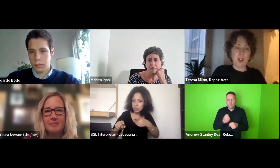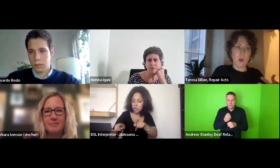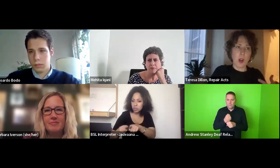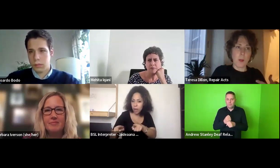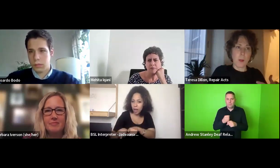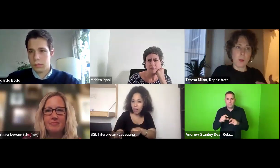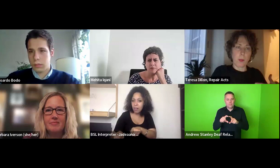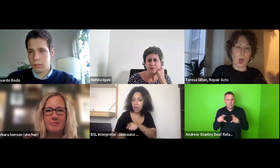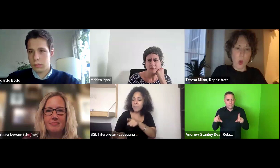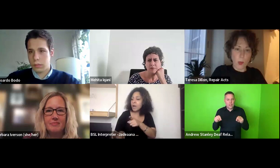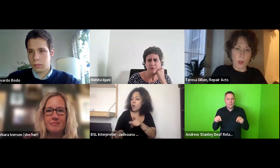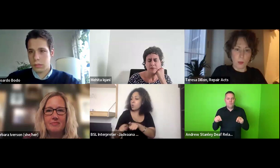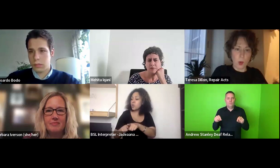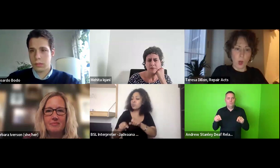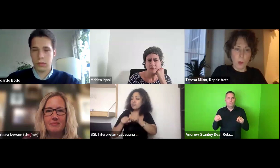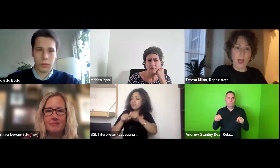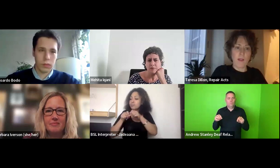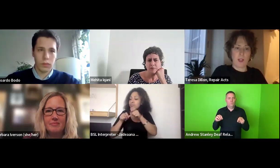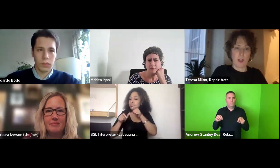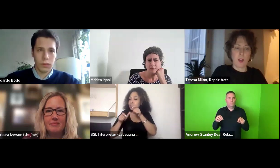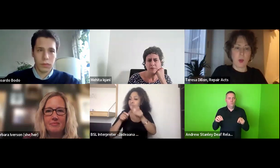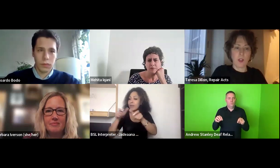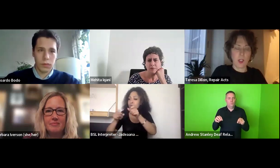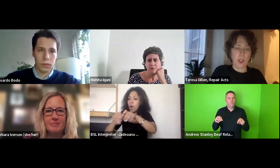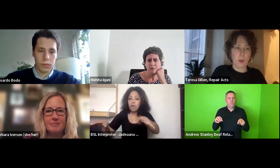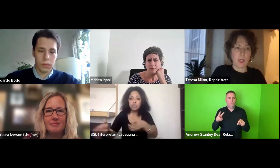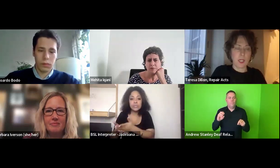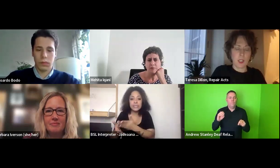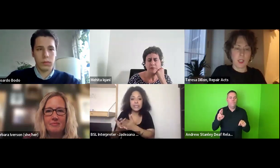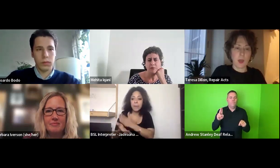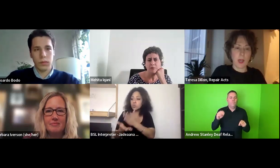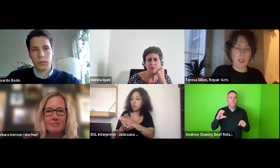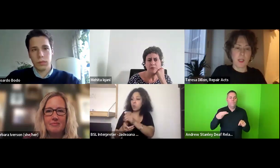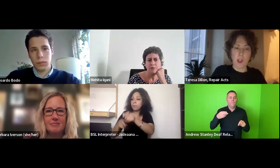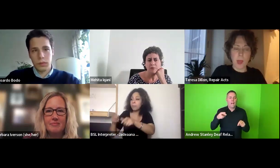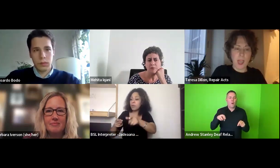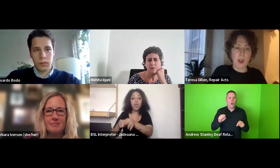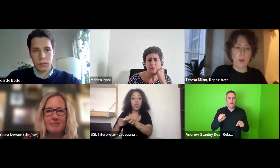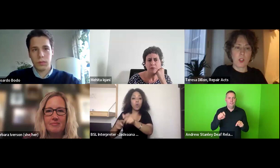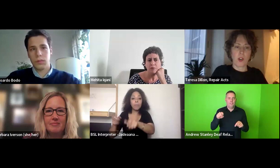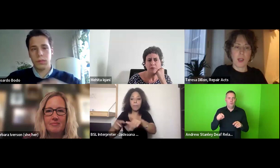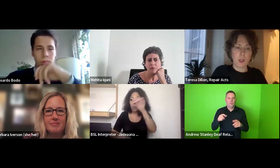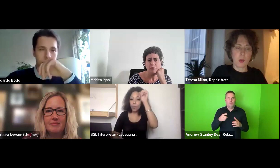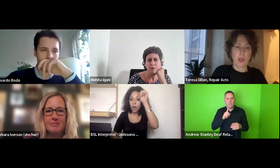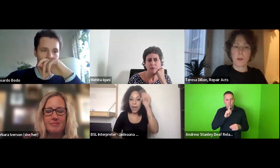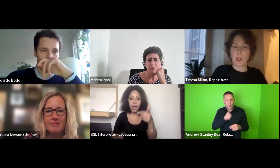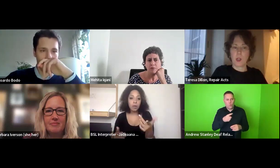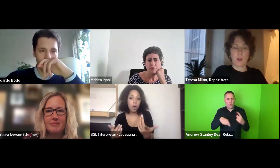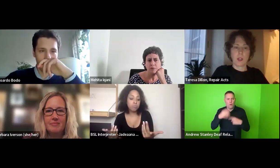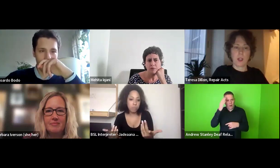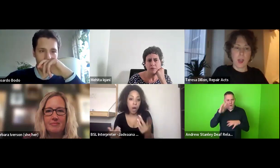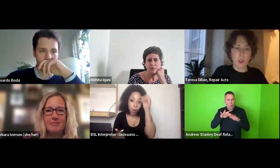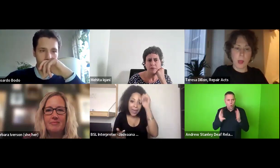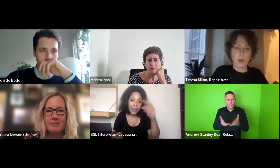think, on a more global level, I think one of the things that we can start to think about is, if I'm paying almost $1,000 from my